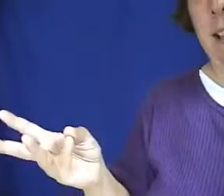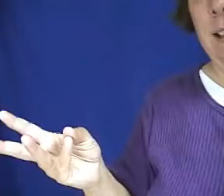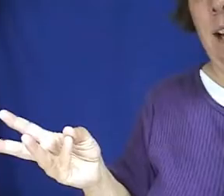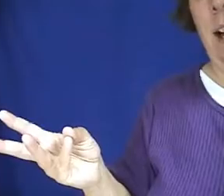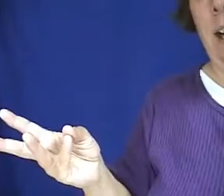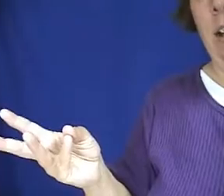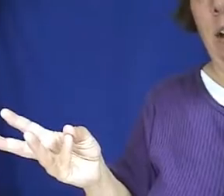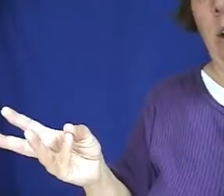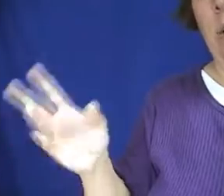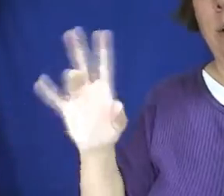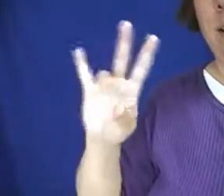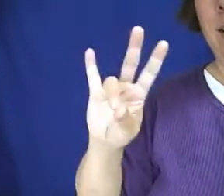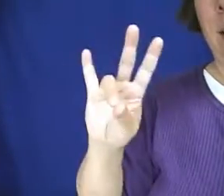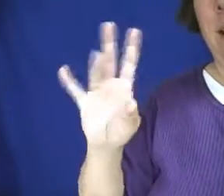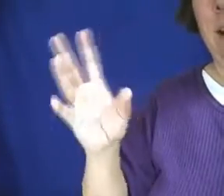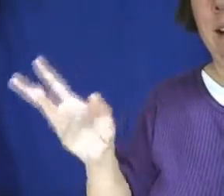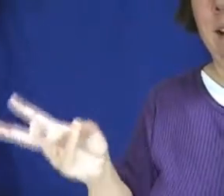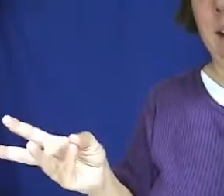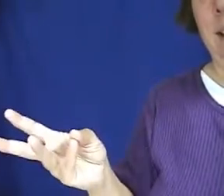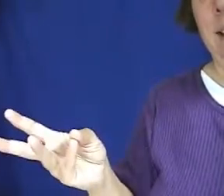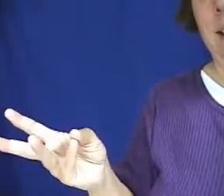76, high to low, 76,